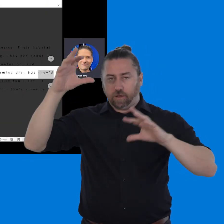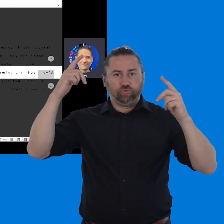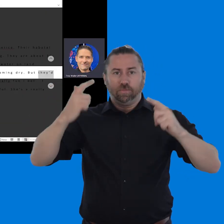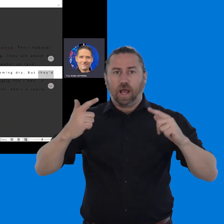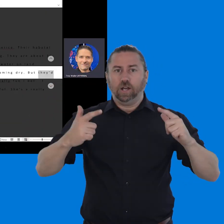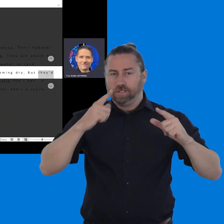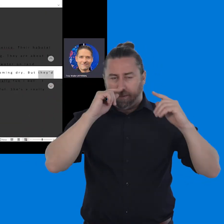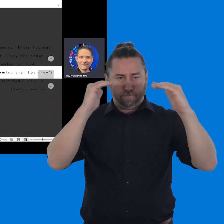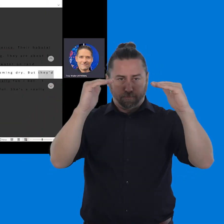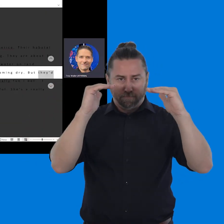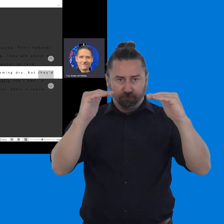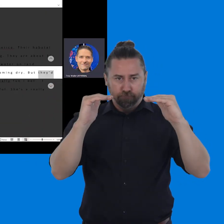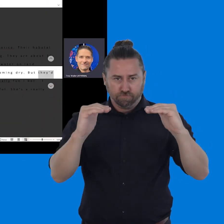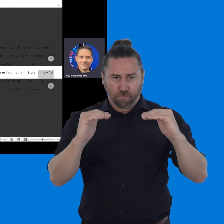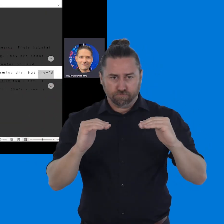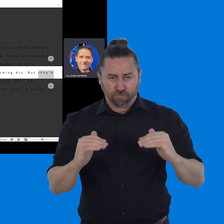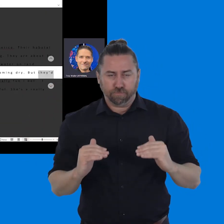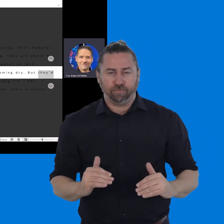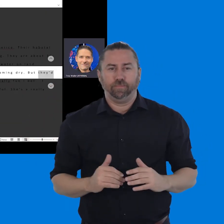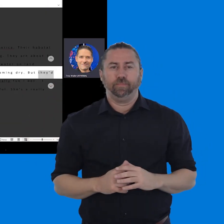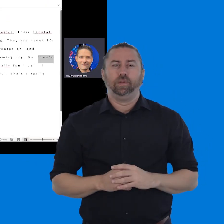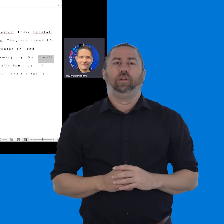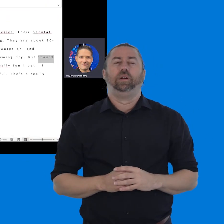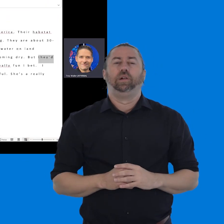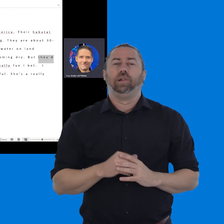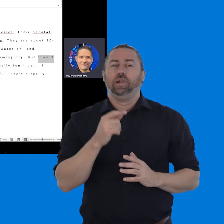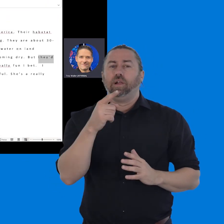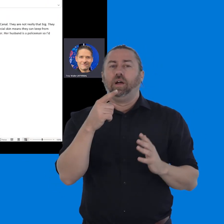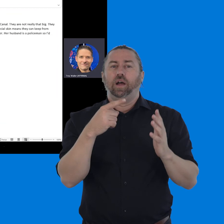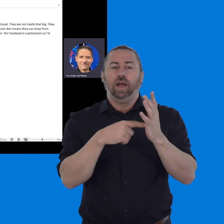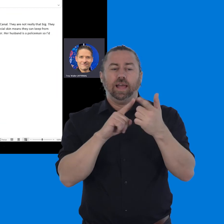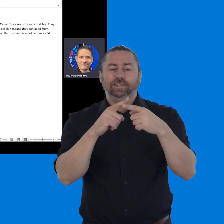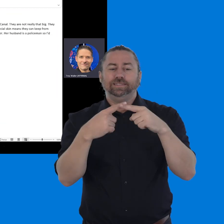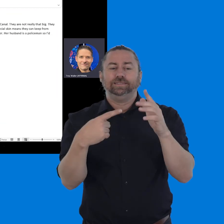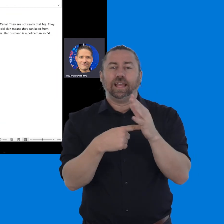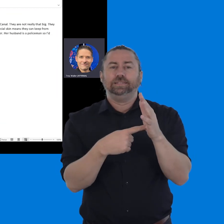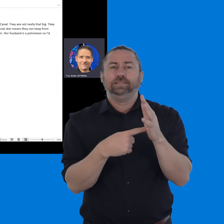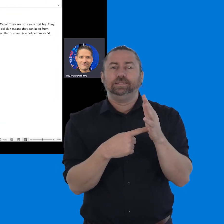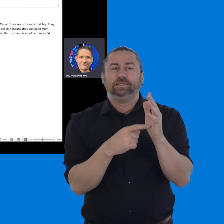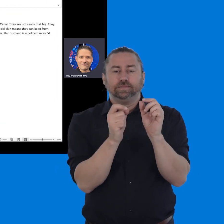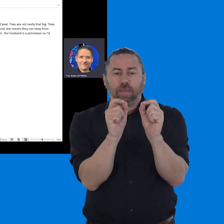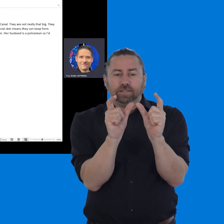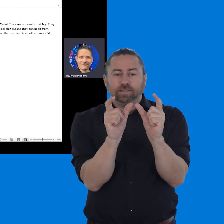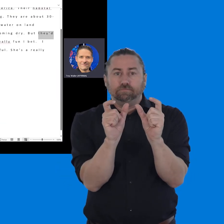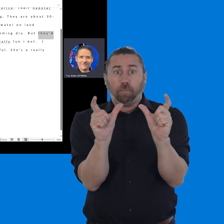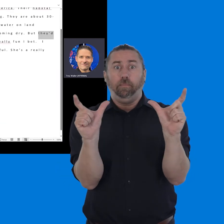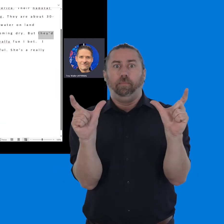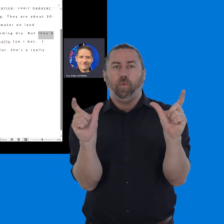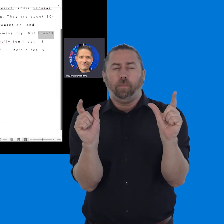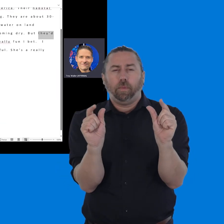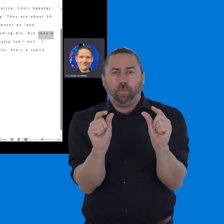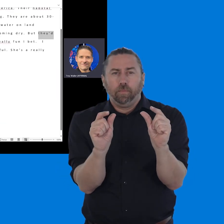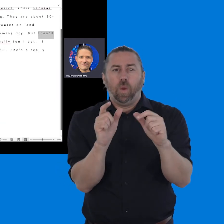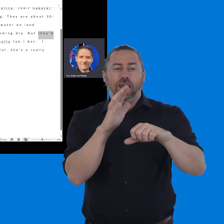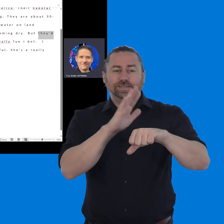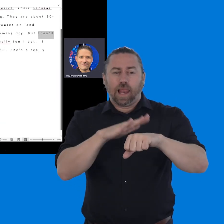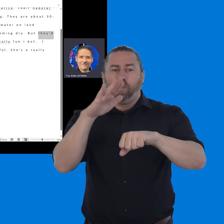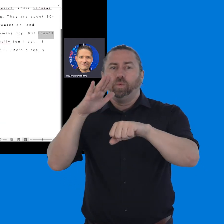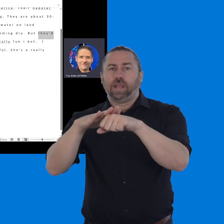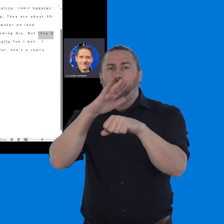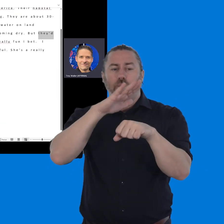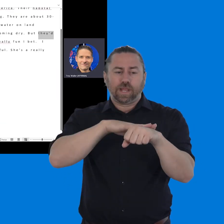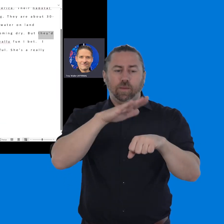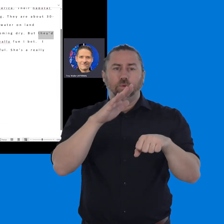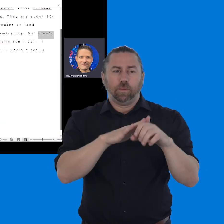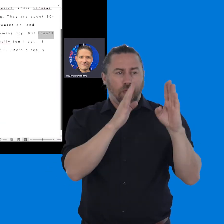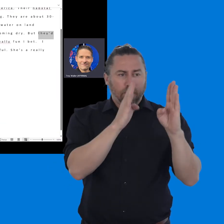can reduce distractions even further. We've got the ability to turn the text spacing on and off. We've got the